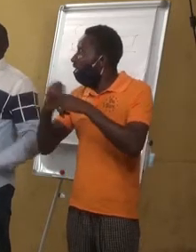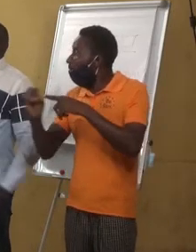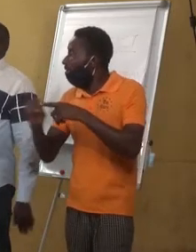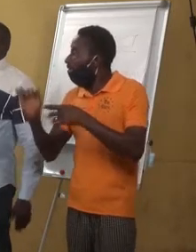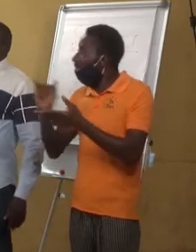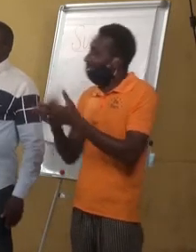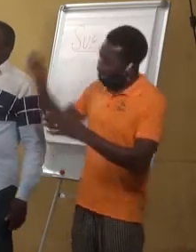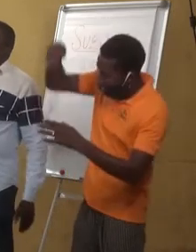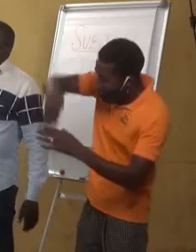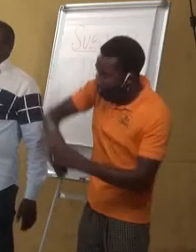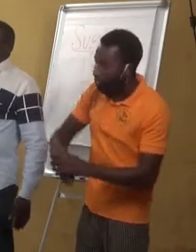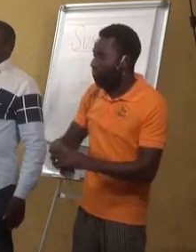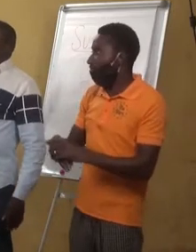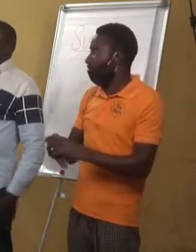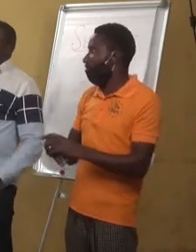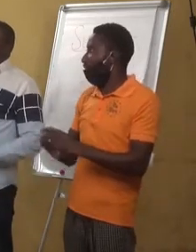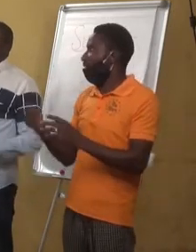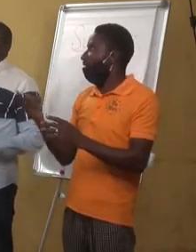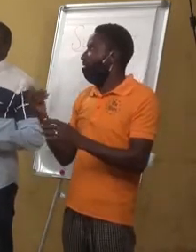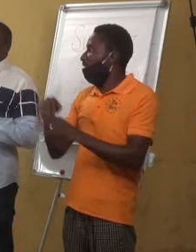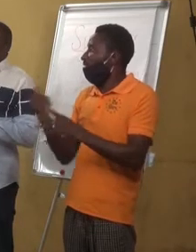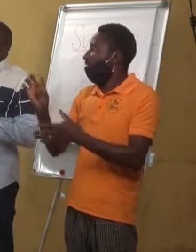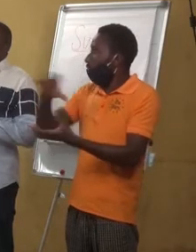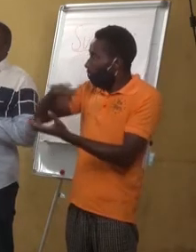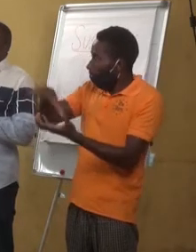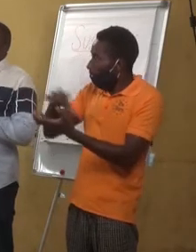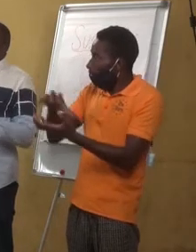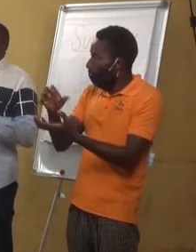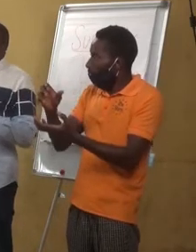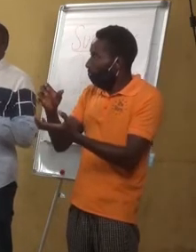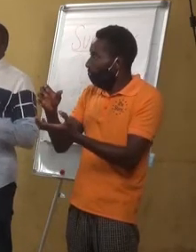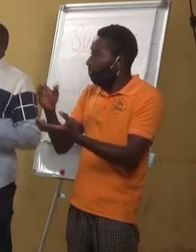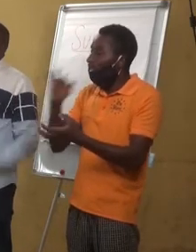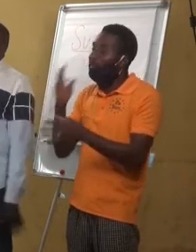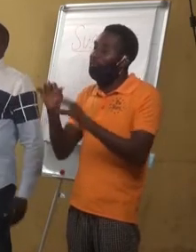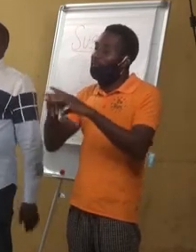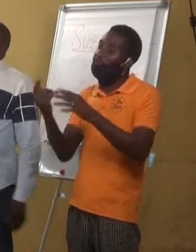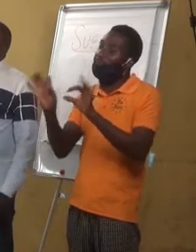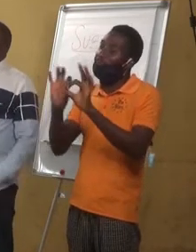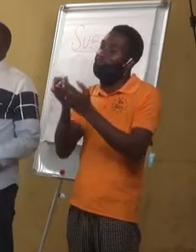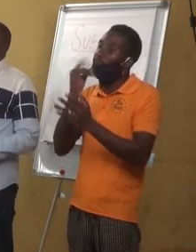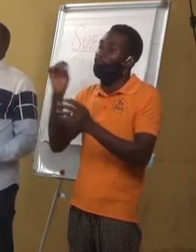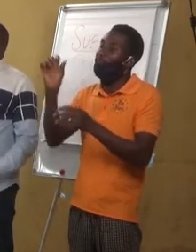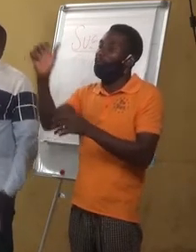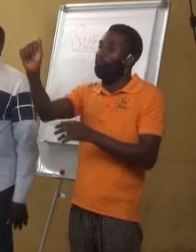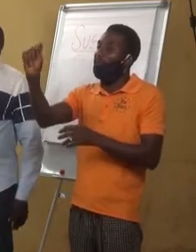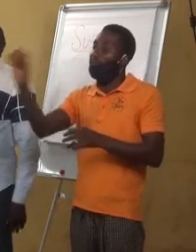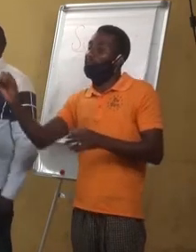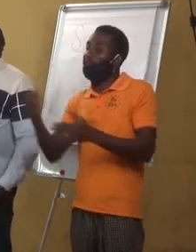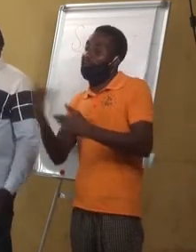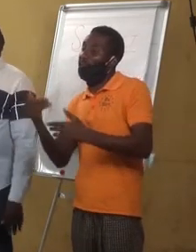to be involved in the combination are in the form of an atom. Then after the bonding, they form what we call